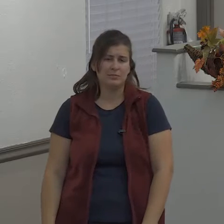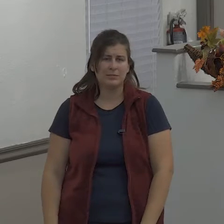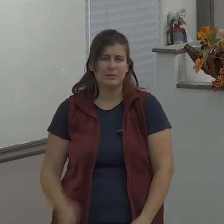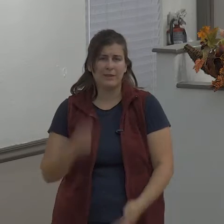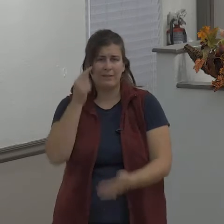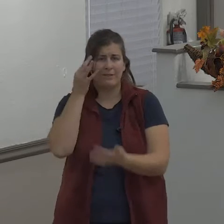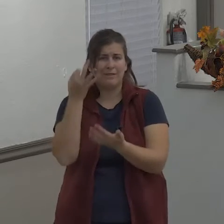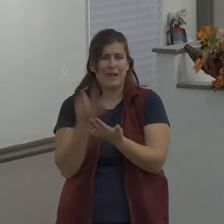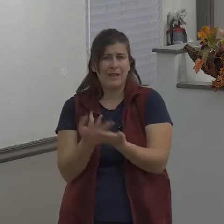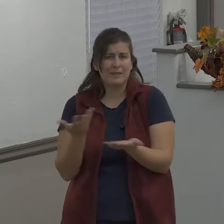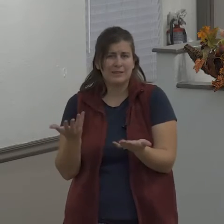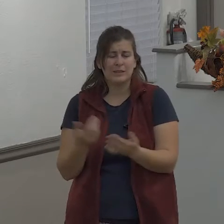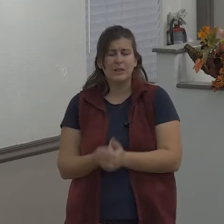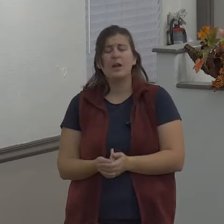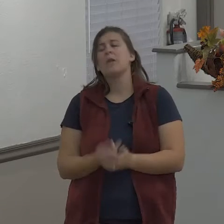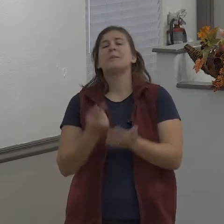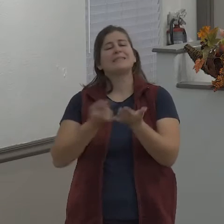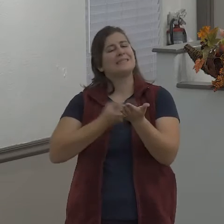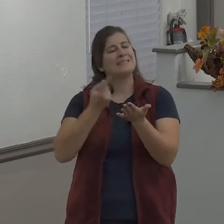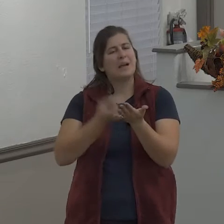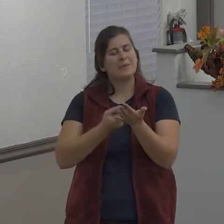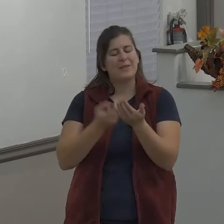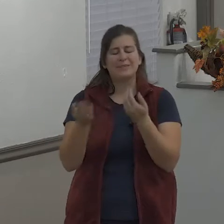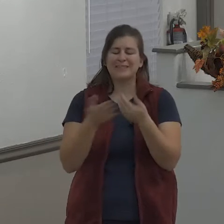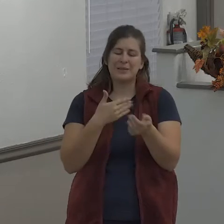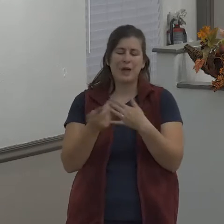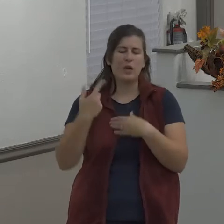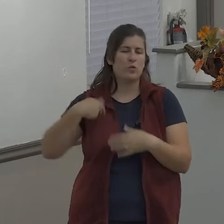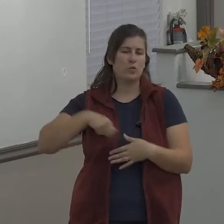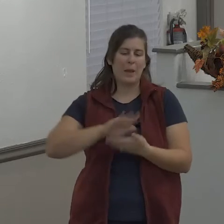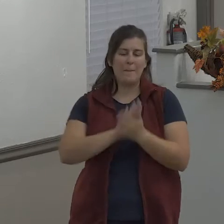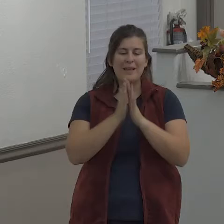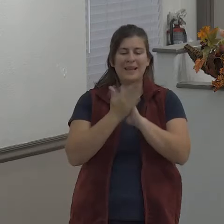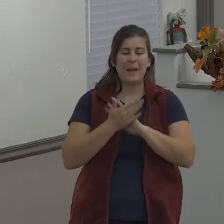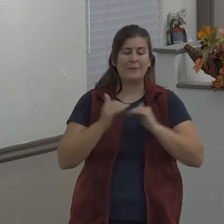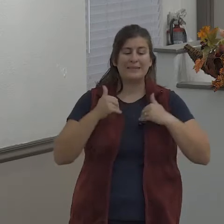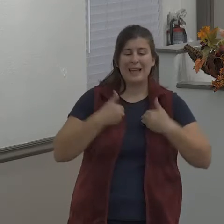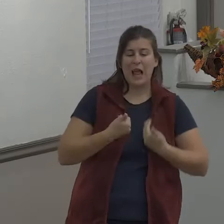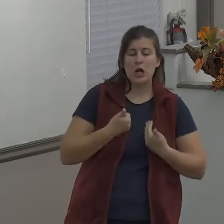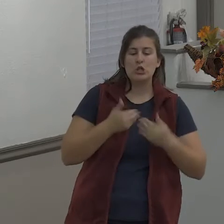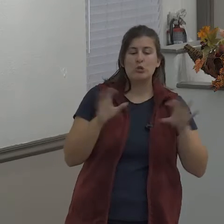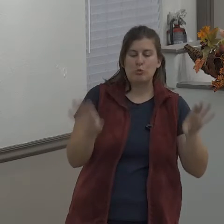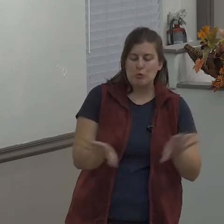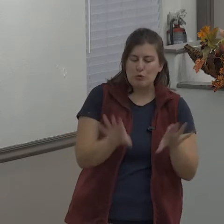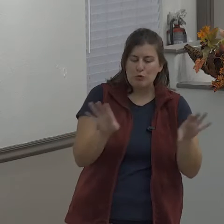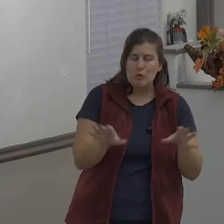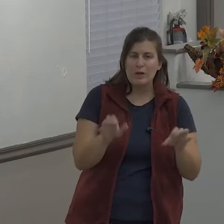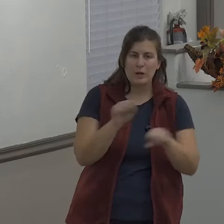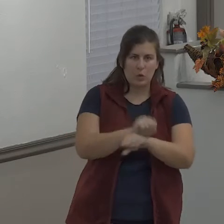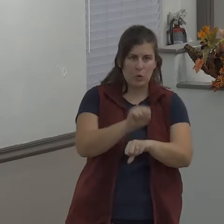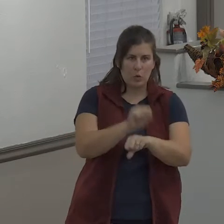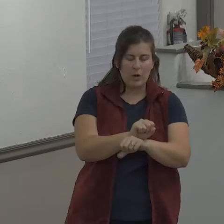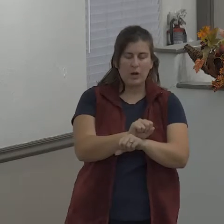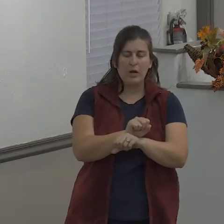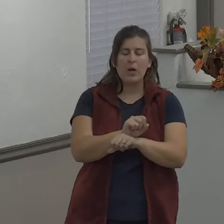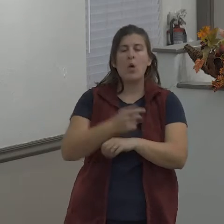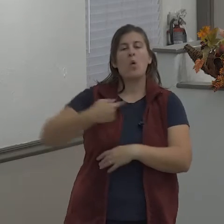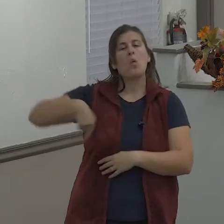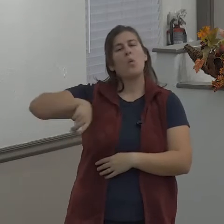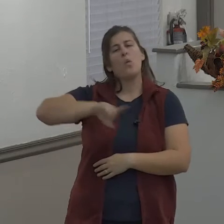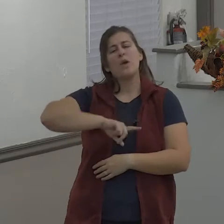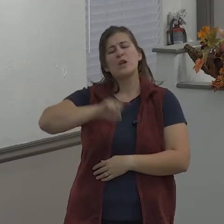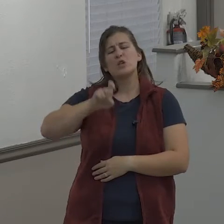That's the way it is. But you know, sometimes though we may get tired in the work, listen to me, we